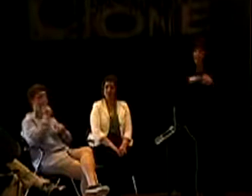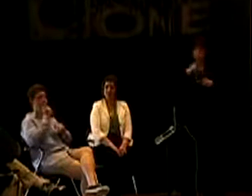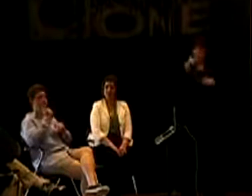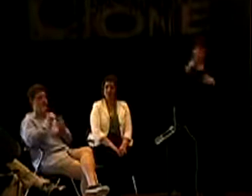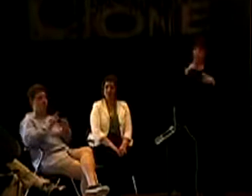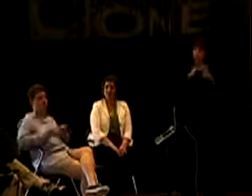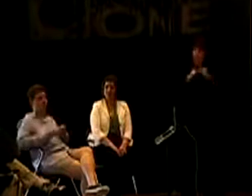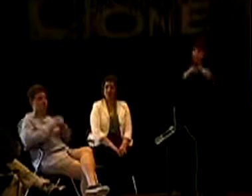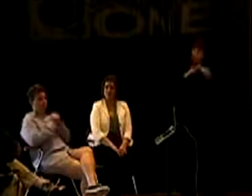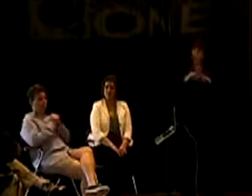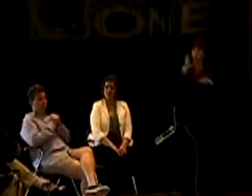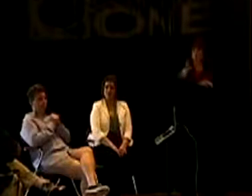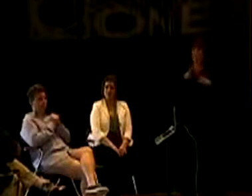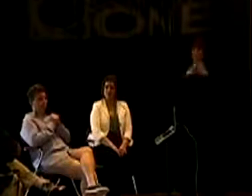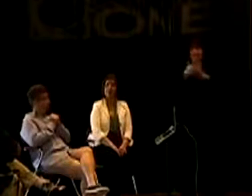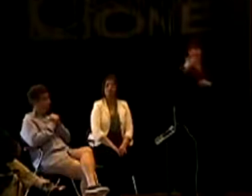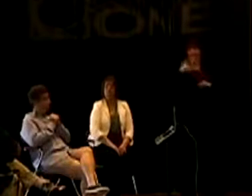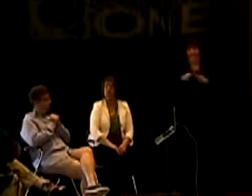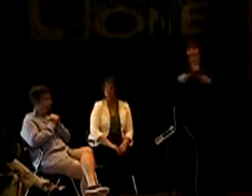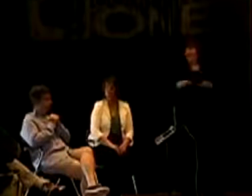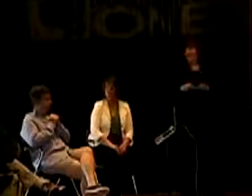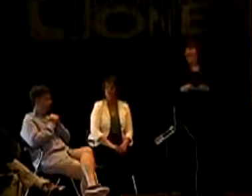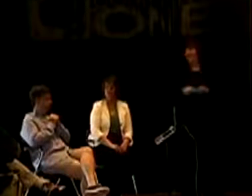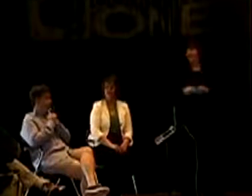That then the theater community would be in a better place.